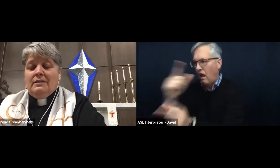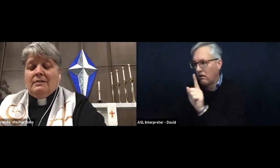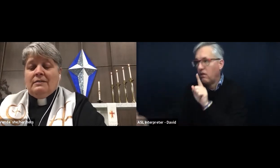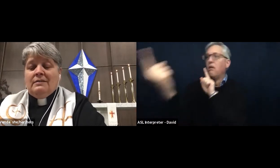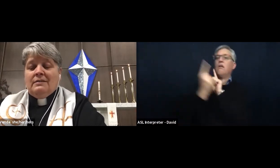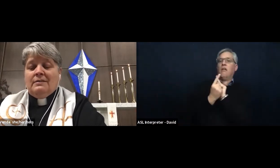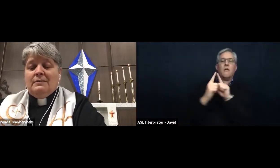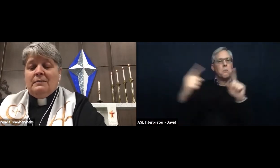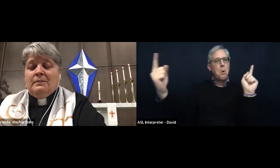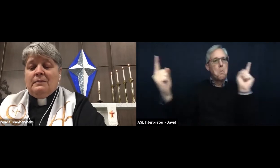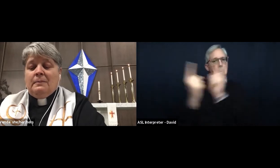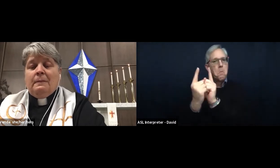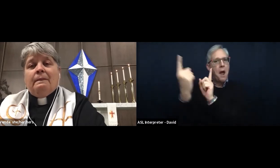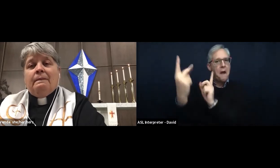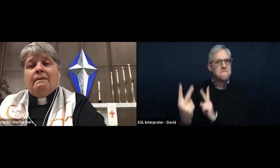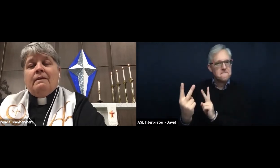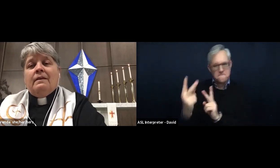try.